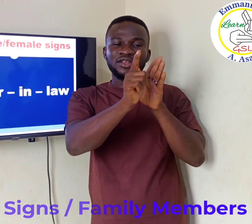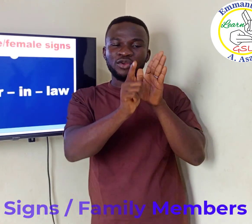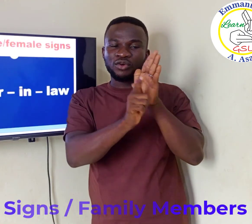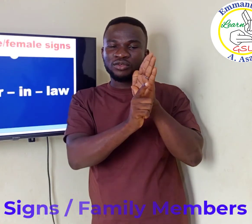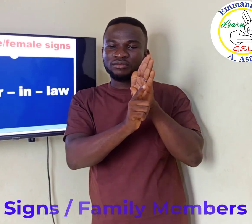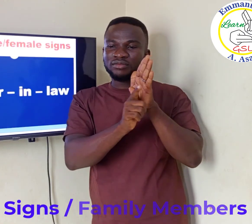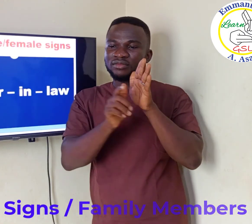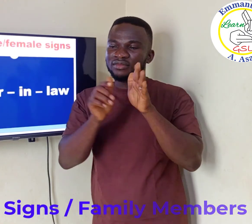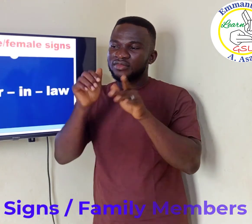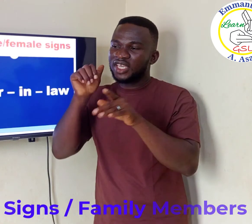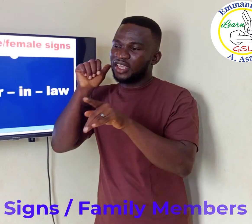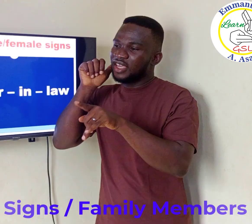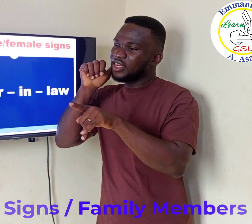sister-in-law. Again,